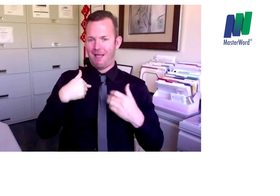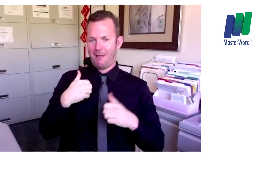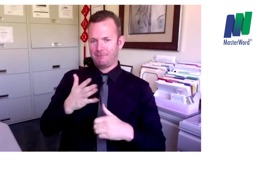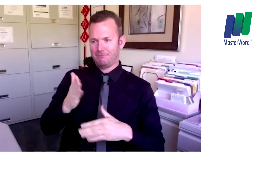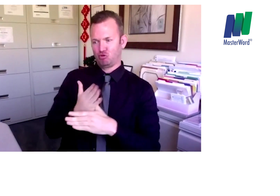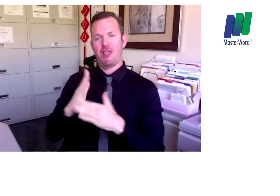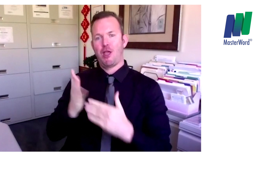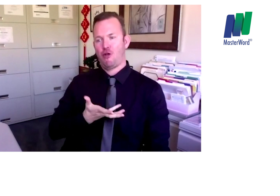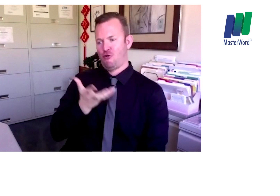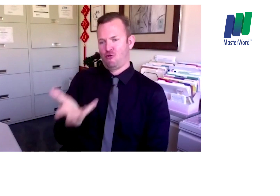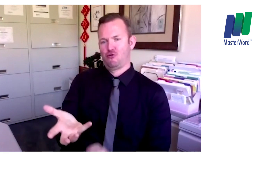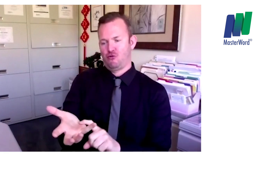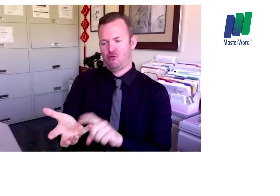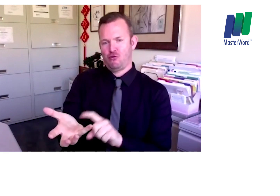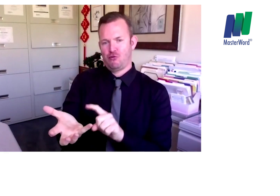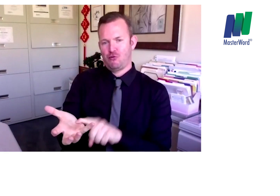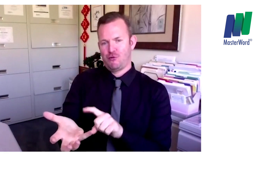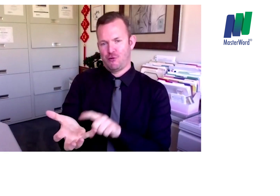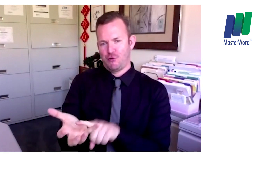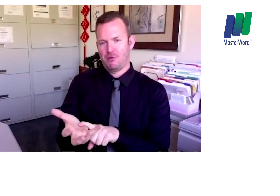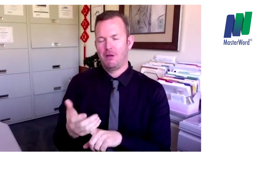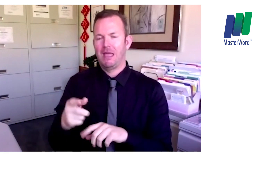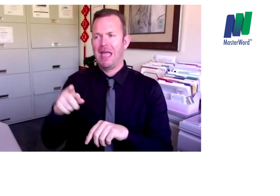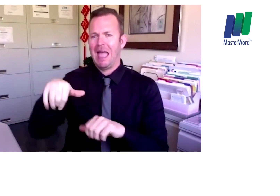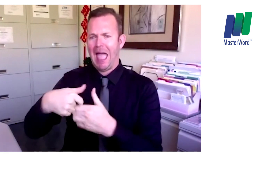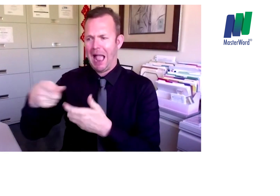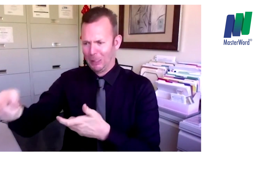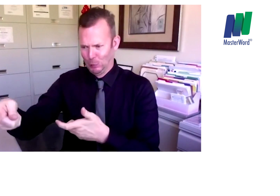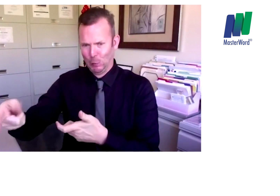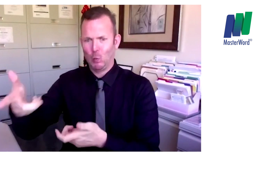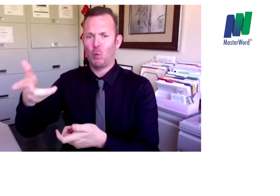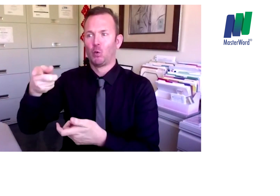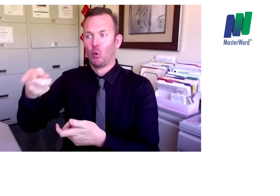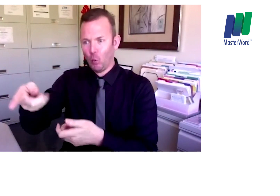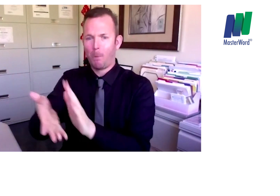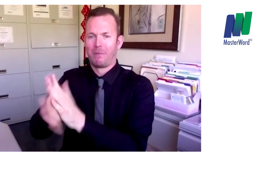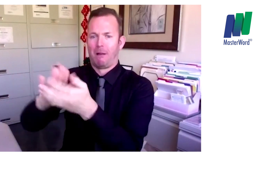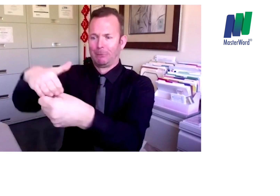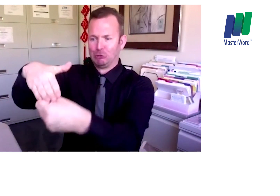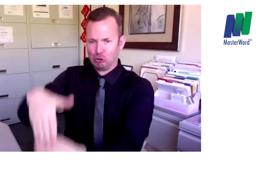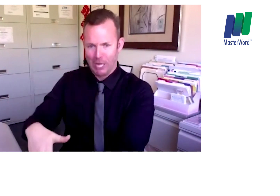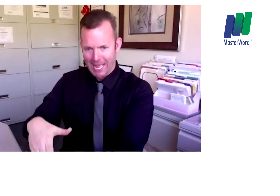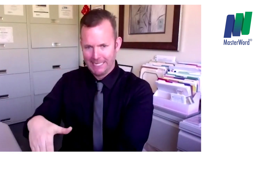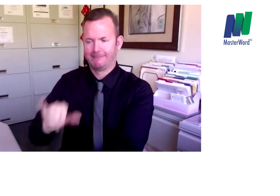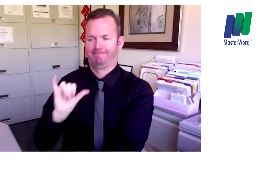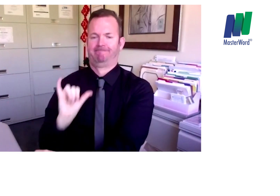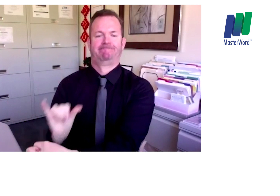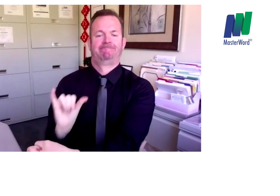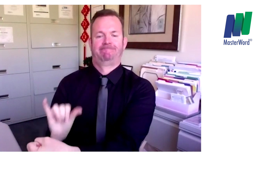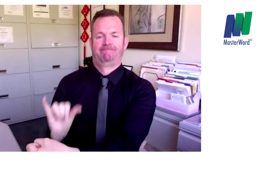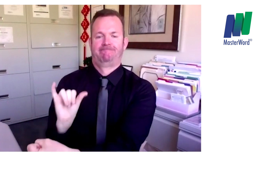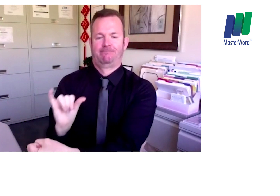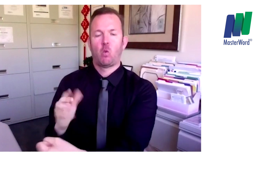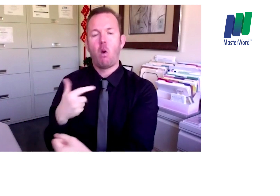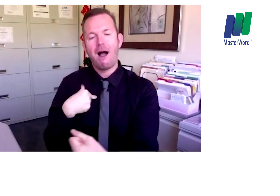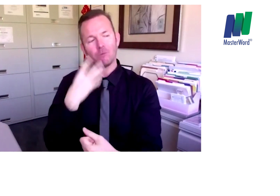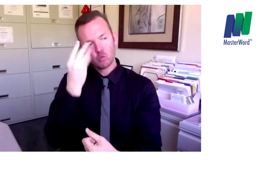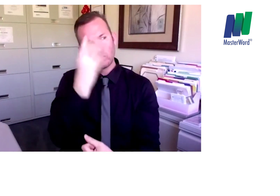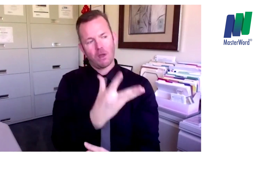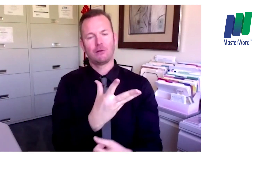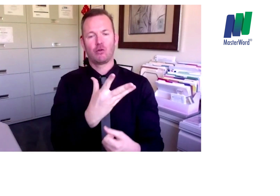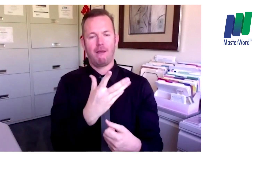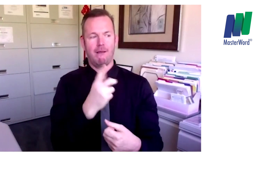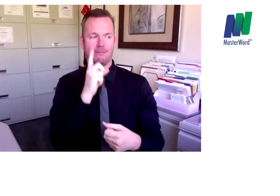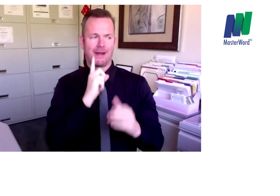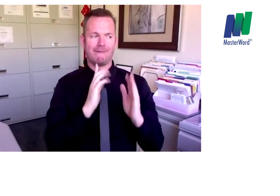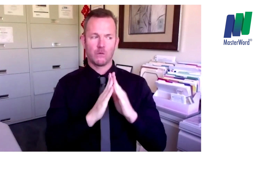myself in that, and that I'm okay, and that what I share is shared. If what I share